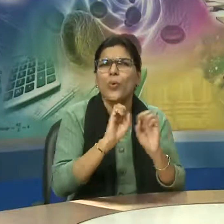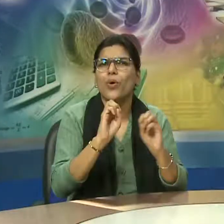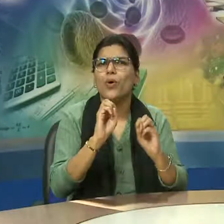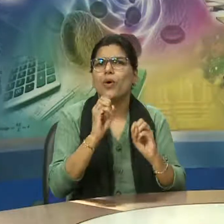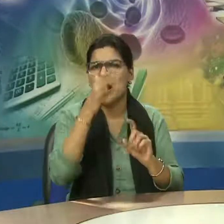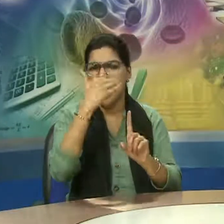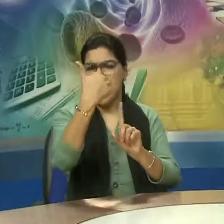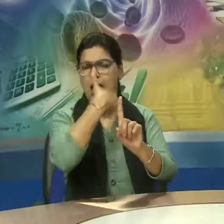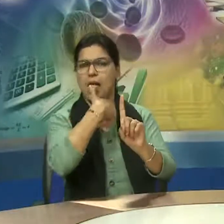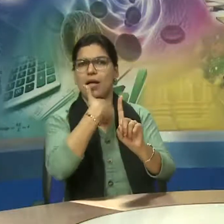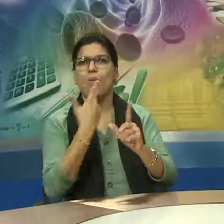what we say.